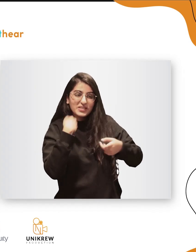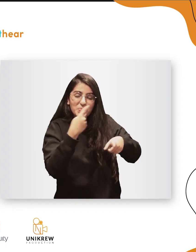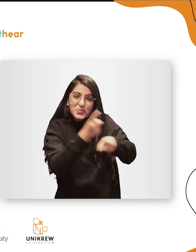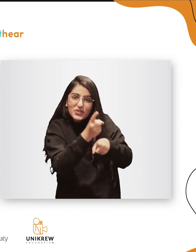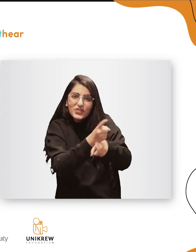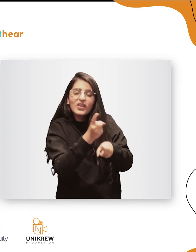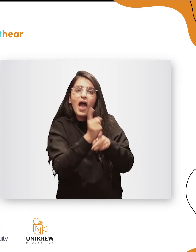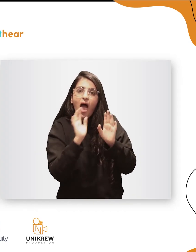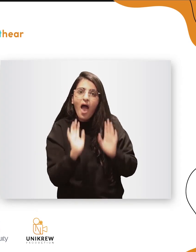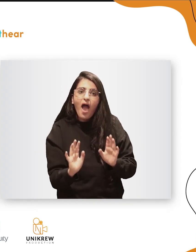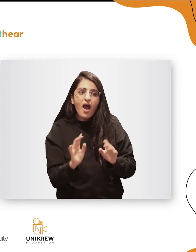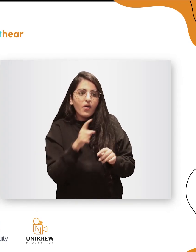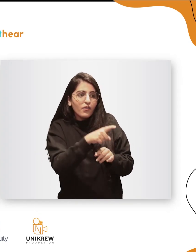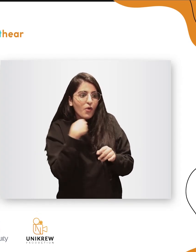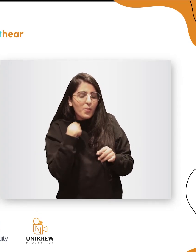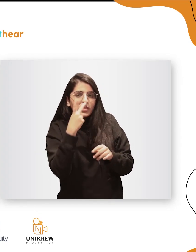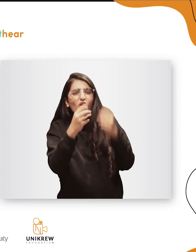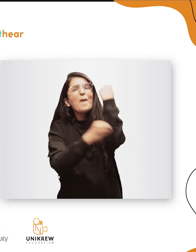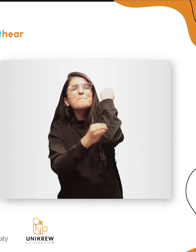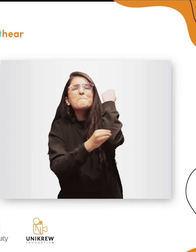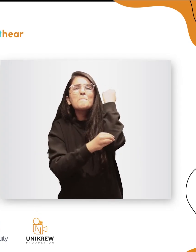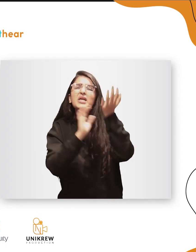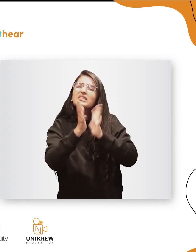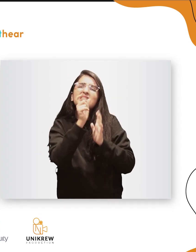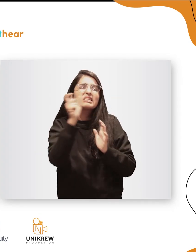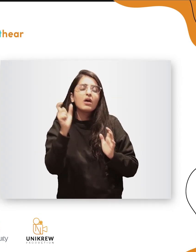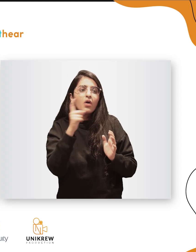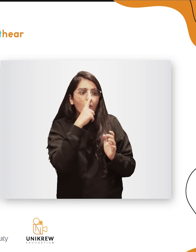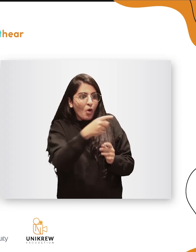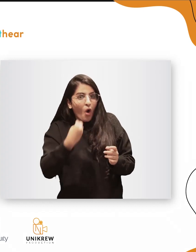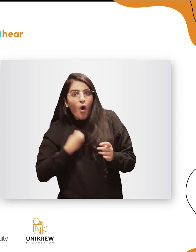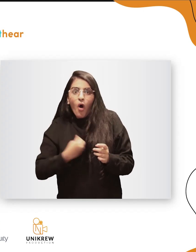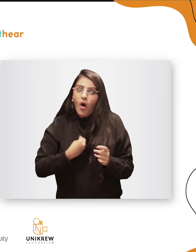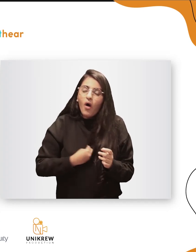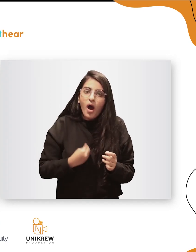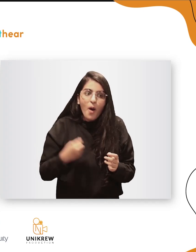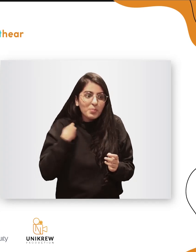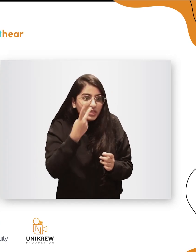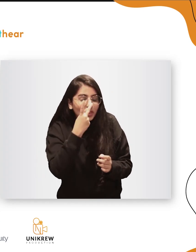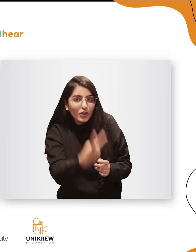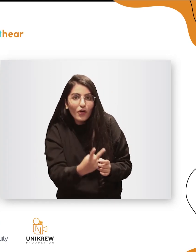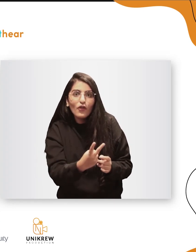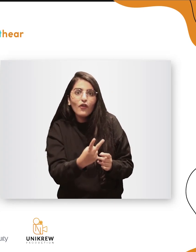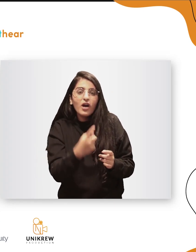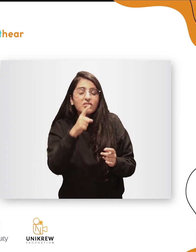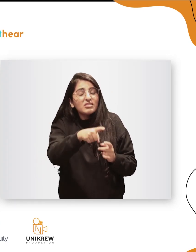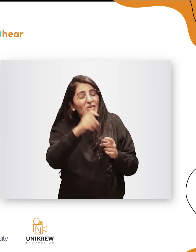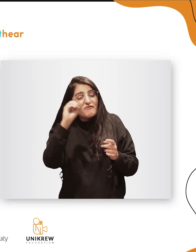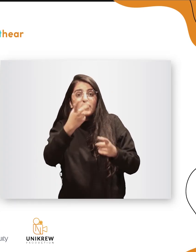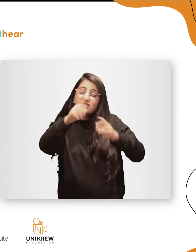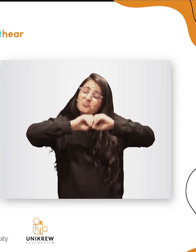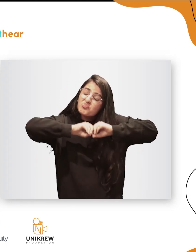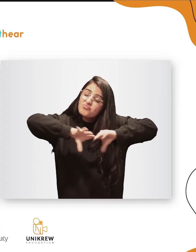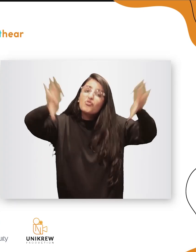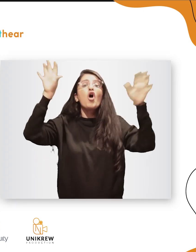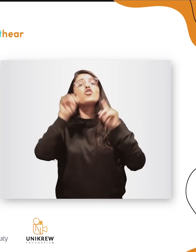my daughter just the basic signs, and she was really into it. So I think we should spread this